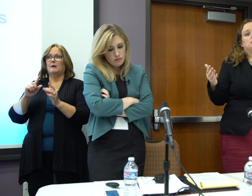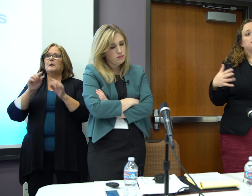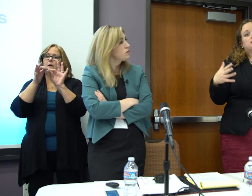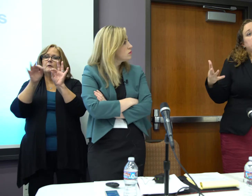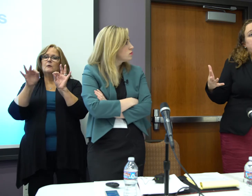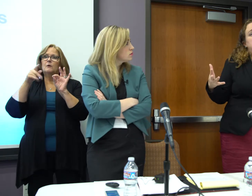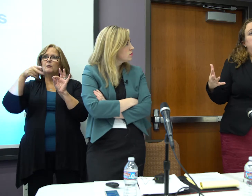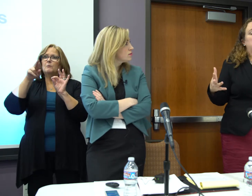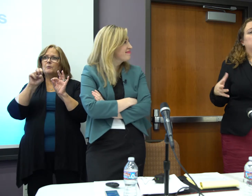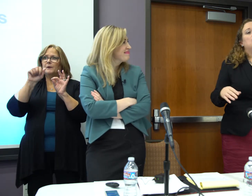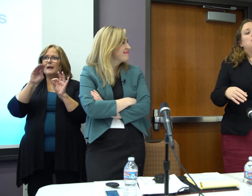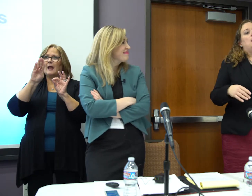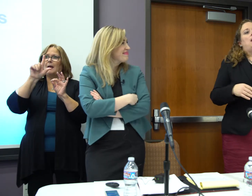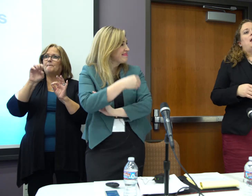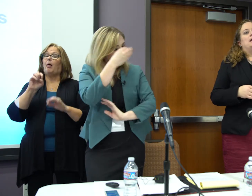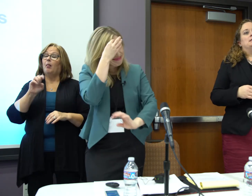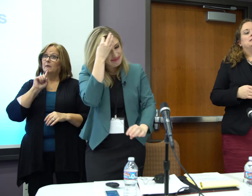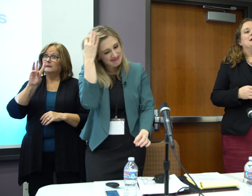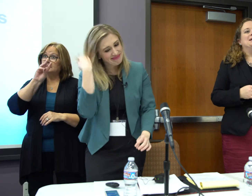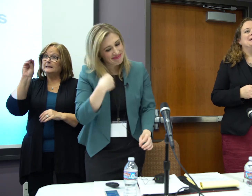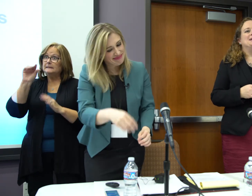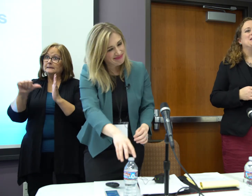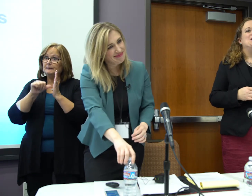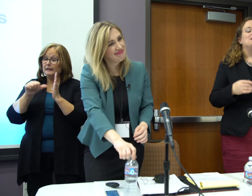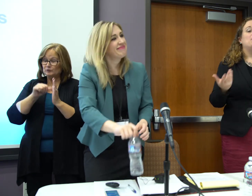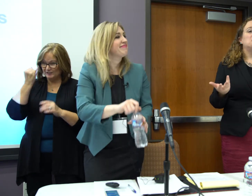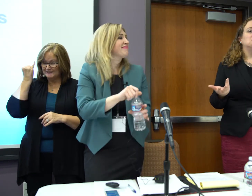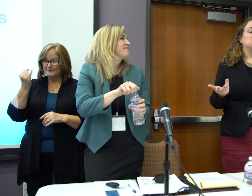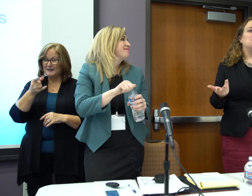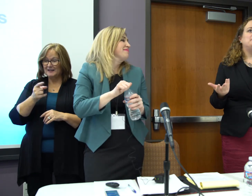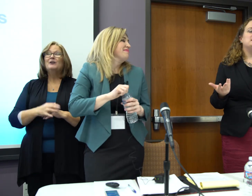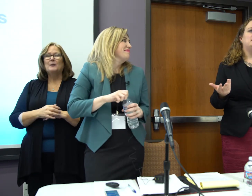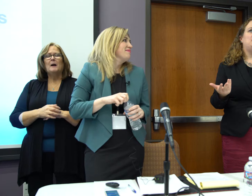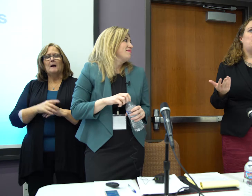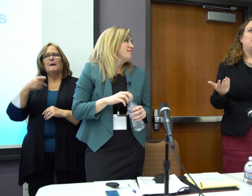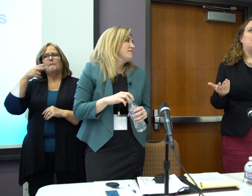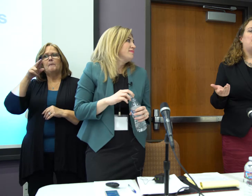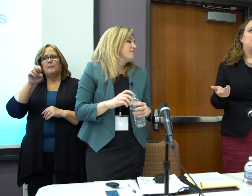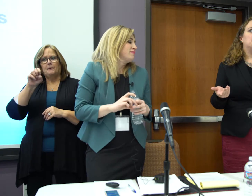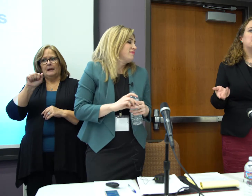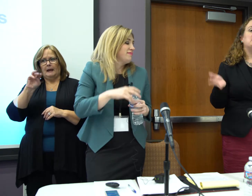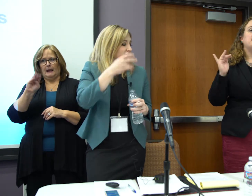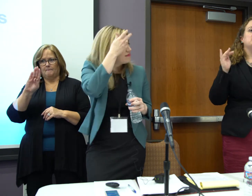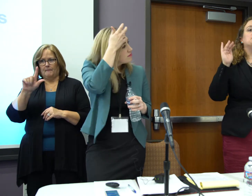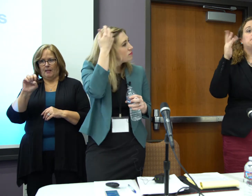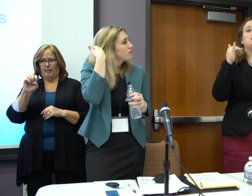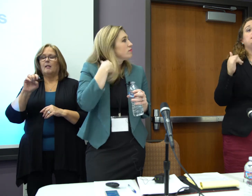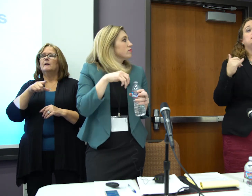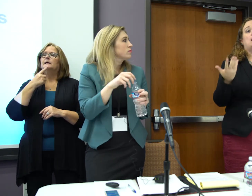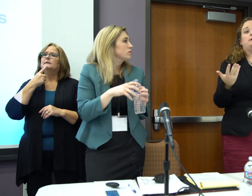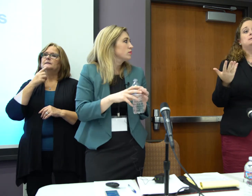to the rule is like 60 pages long. And the preamble to the rule is basically where CMS